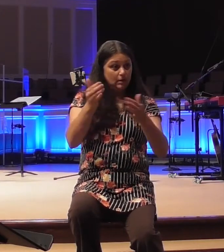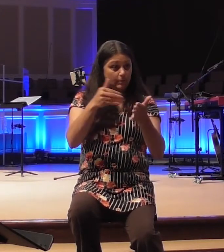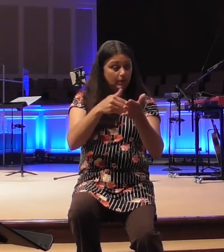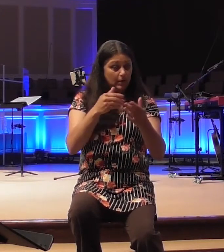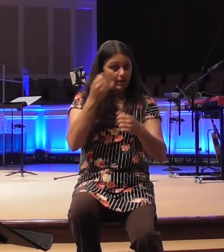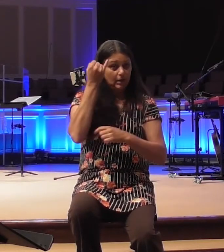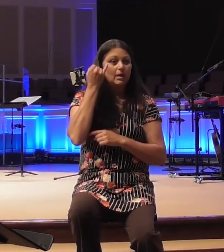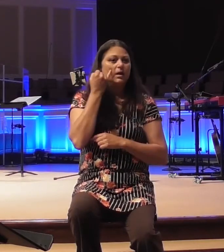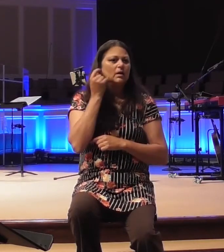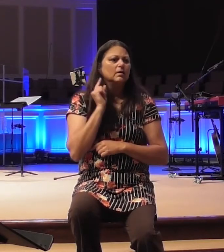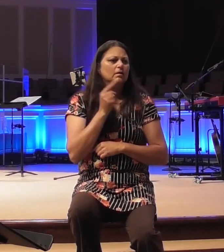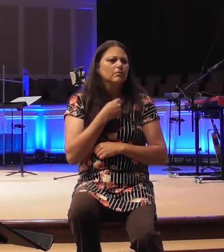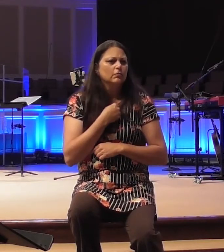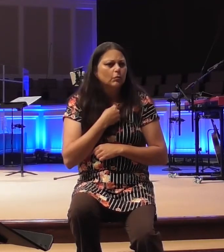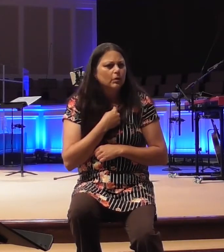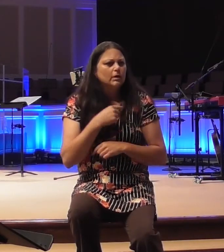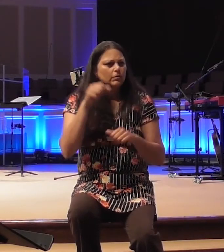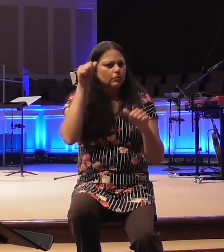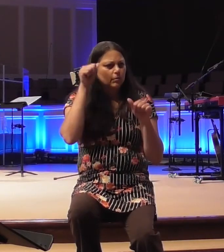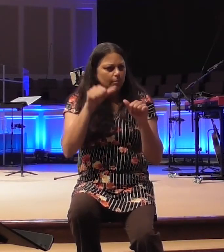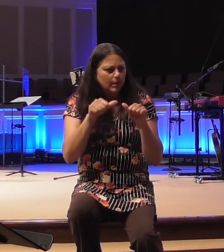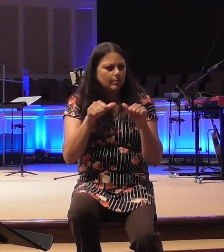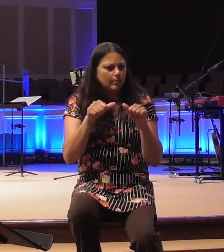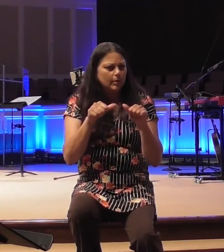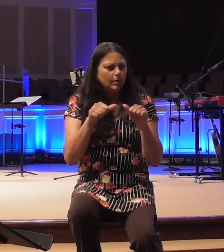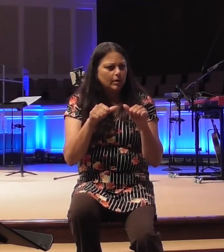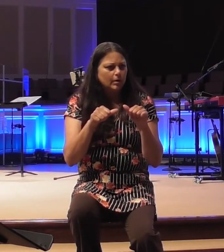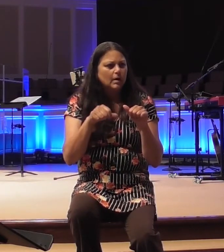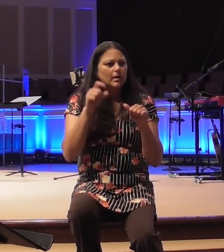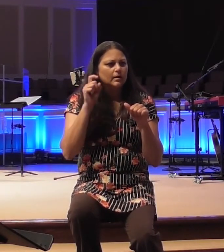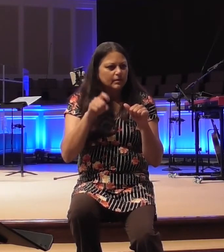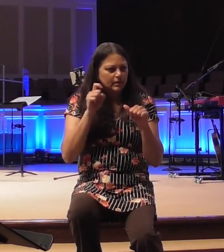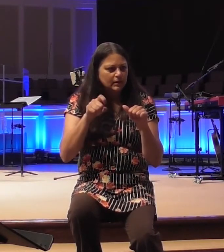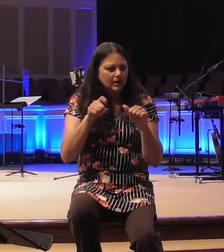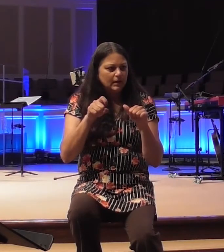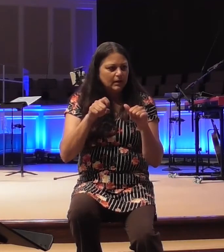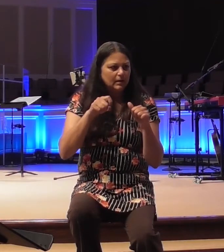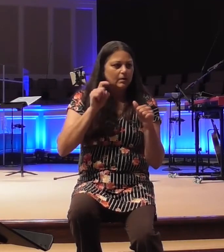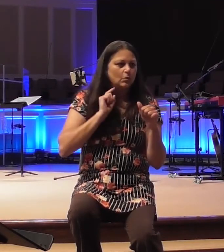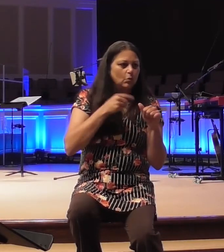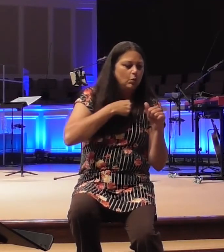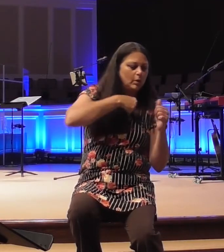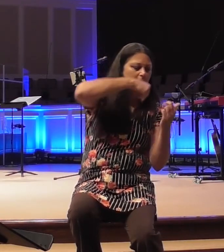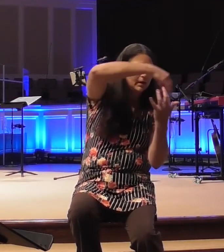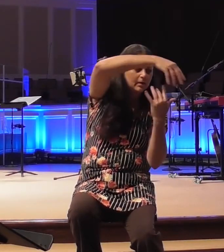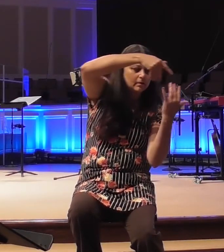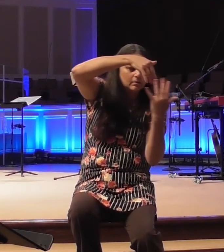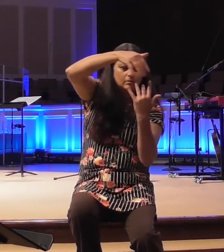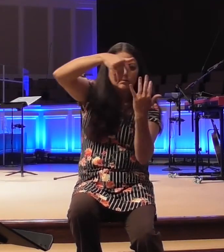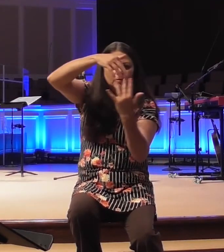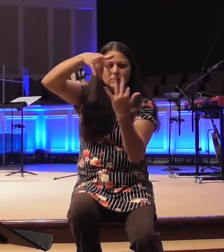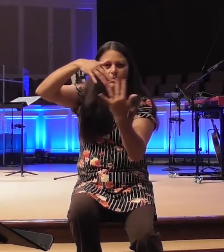have the gospel if we're going to see restoration. Secondly, we've got to have fellowship with one another. They gathered as one man. If you look just one verse